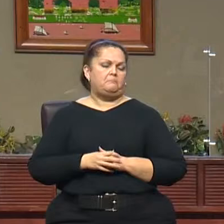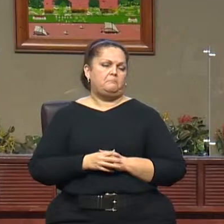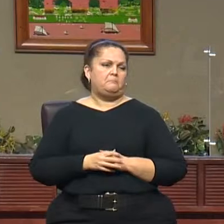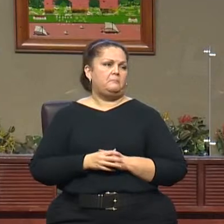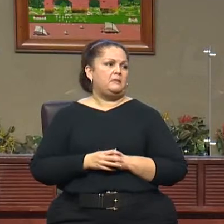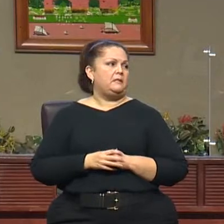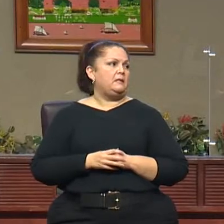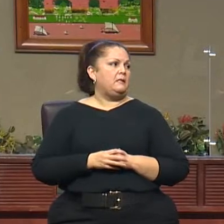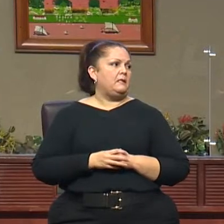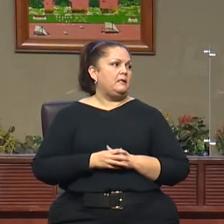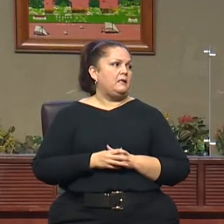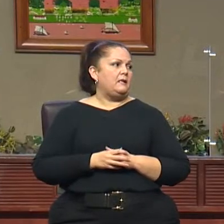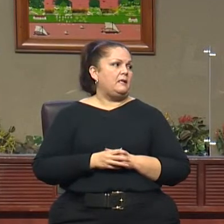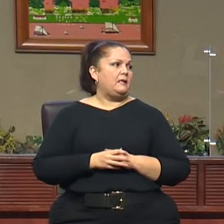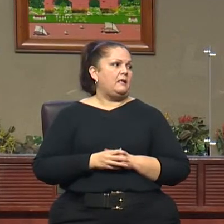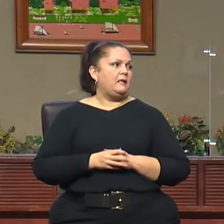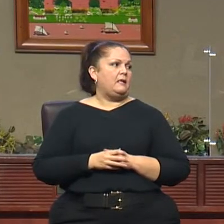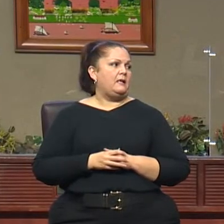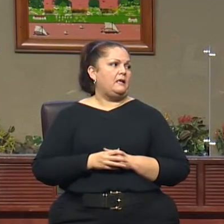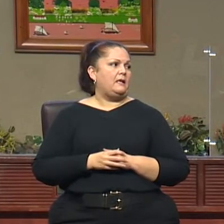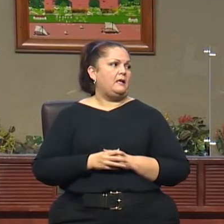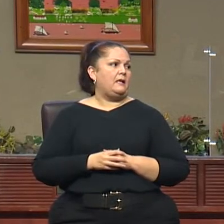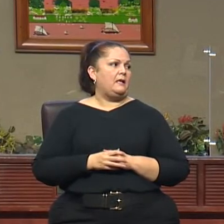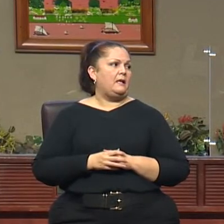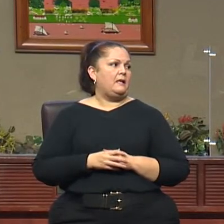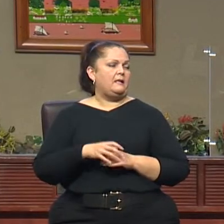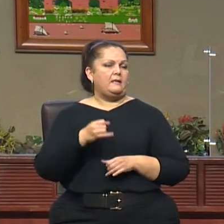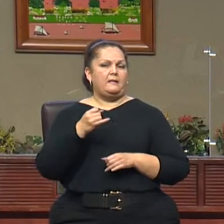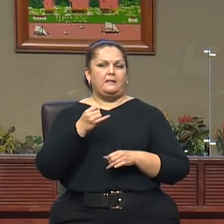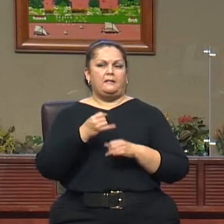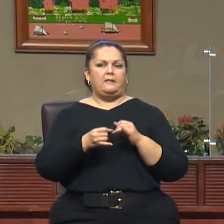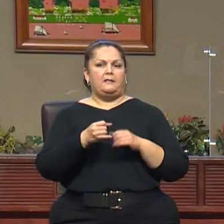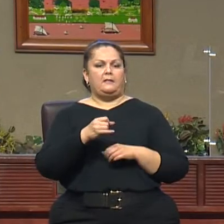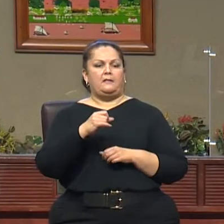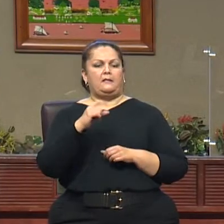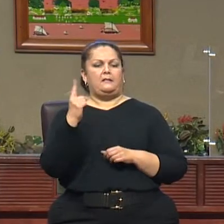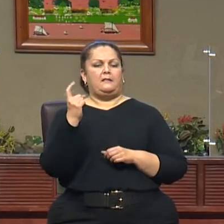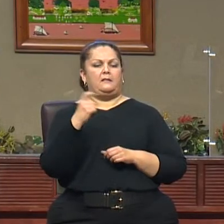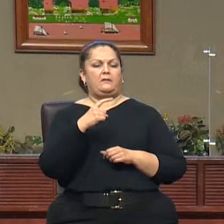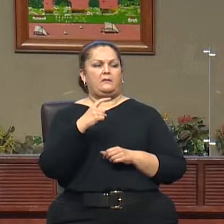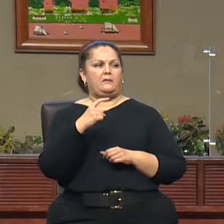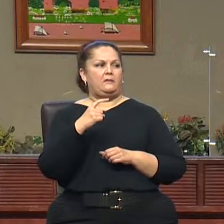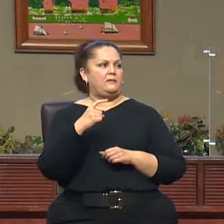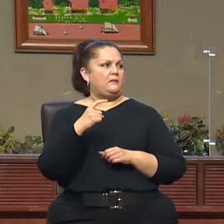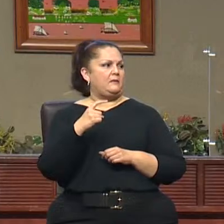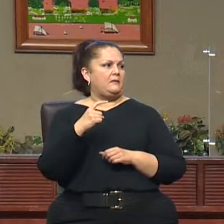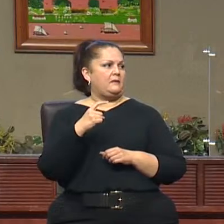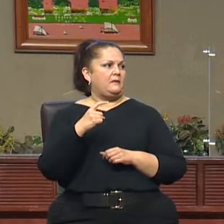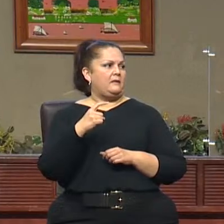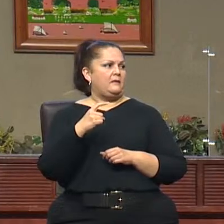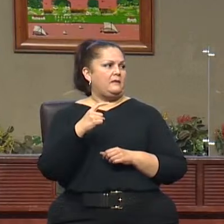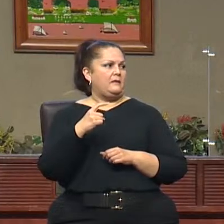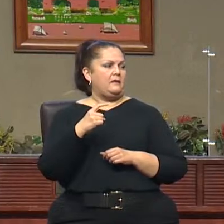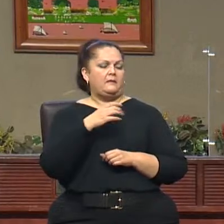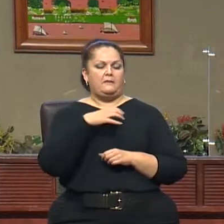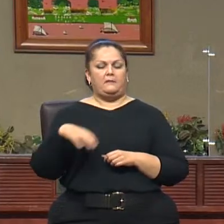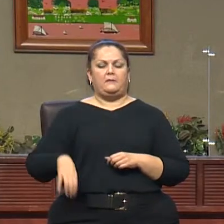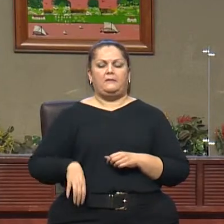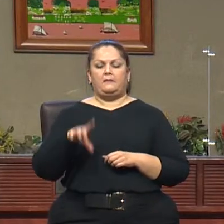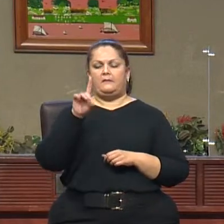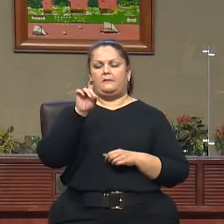And lastly, this question is coming from Deanna Albritton with WFTV, and this is for Mayor